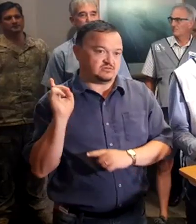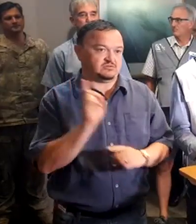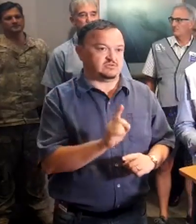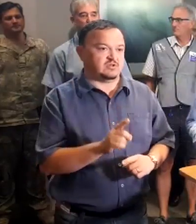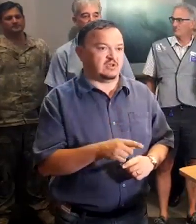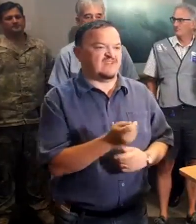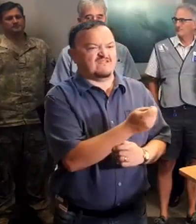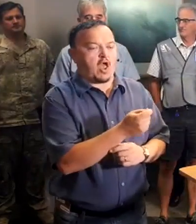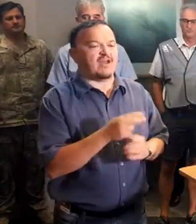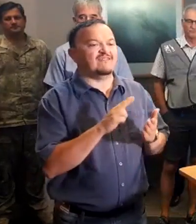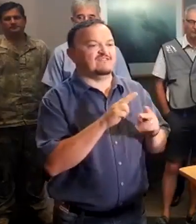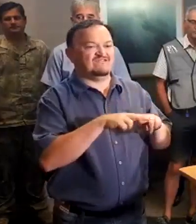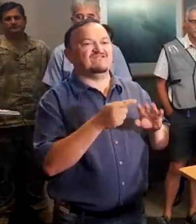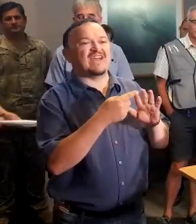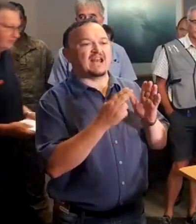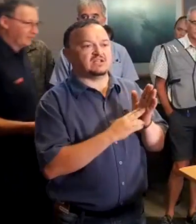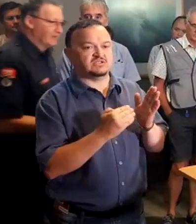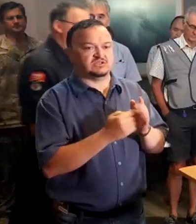speak to you.